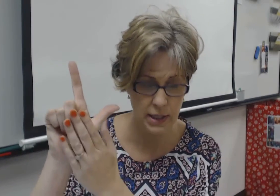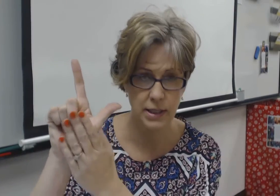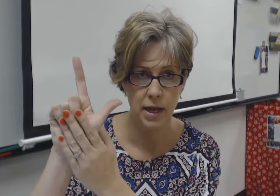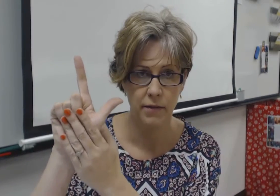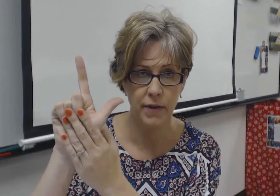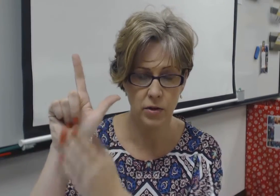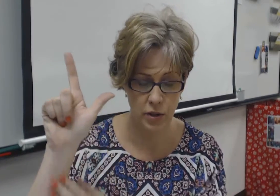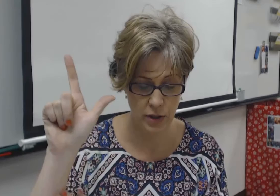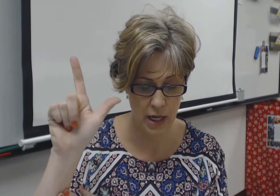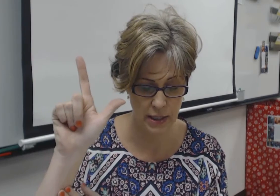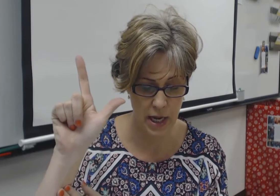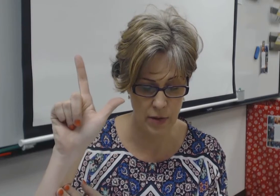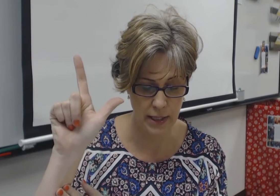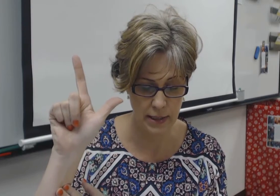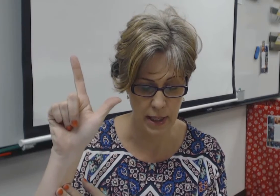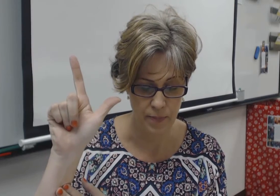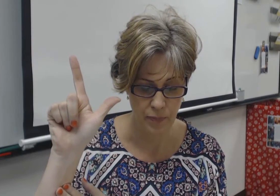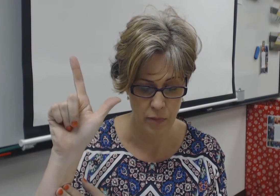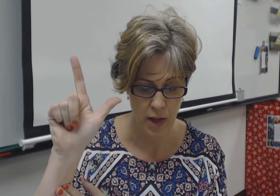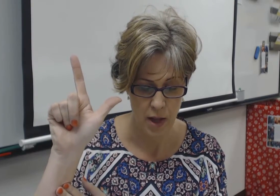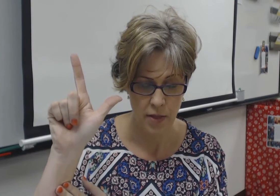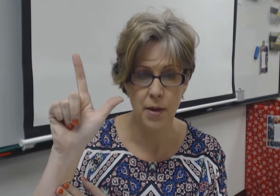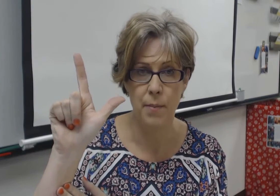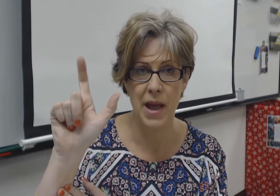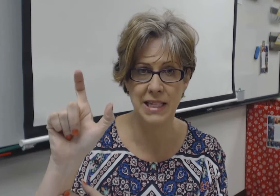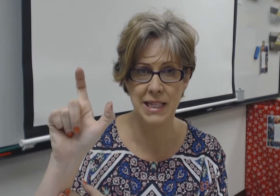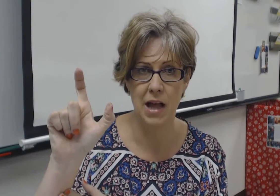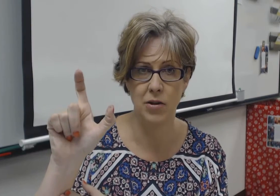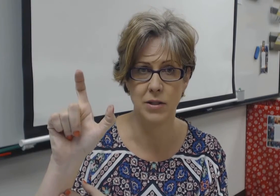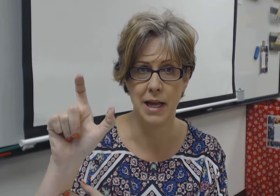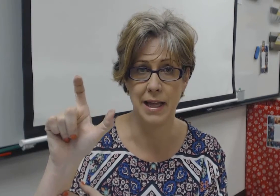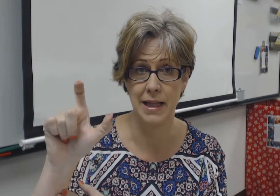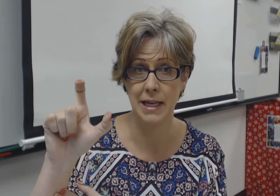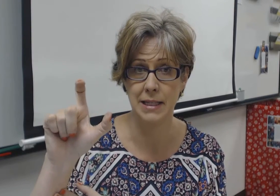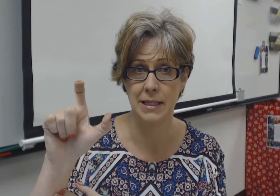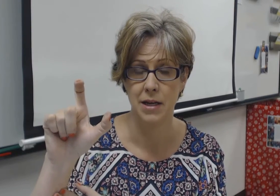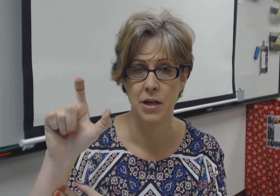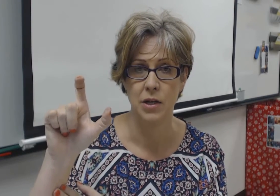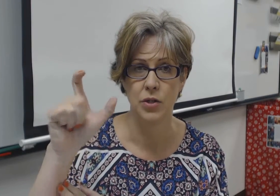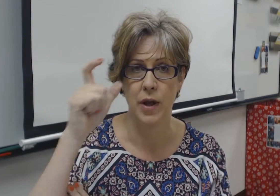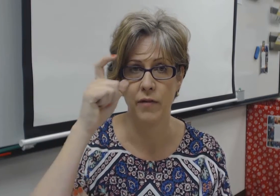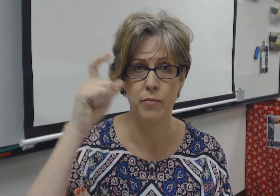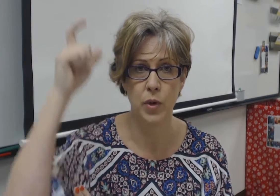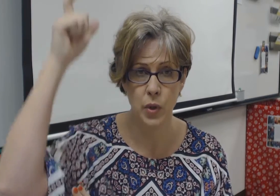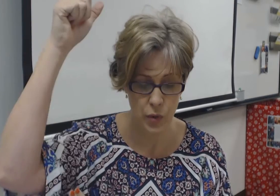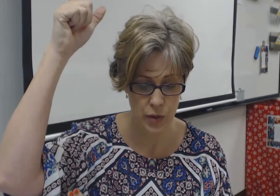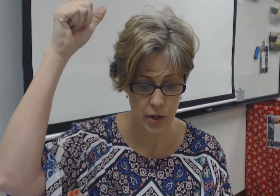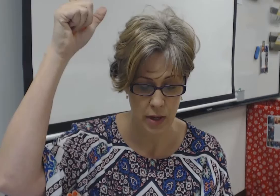these fingers are tucked down nicely. The bent L looks like this. So we have moon,